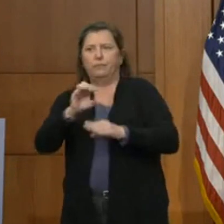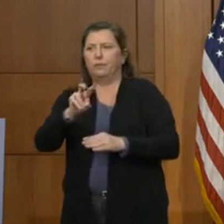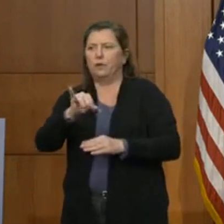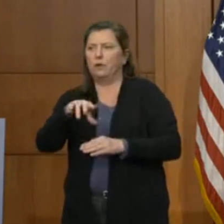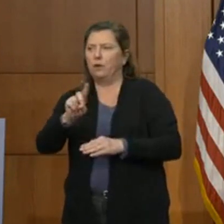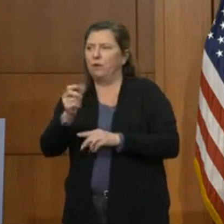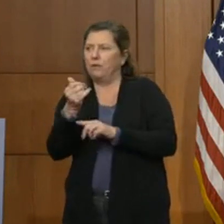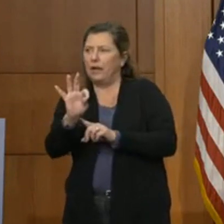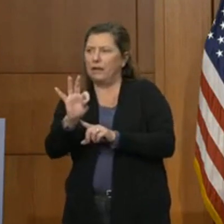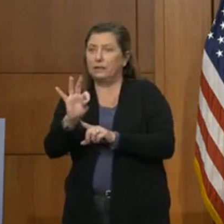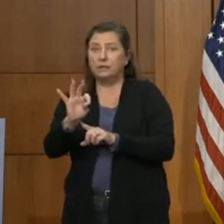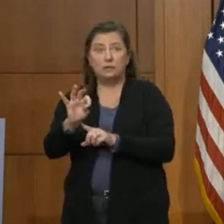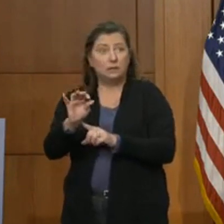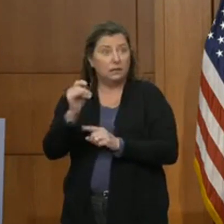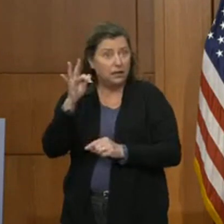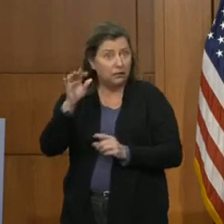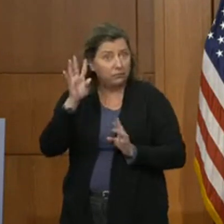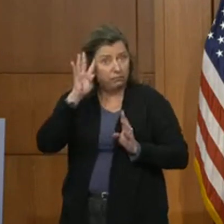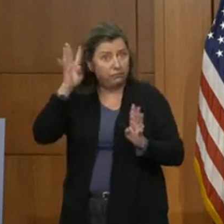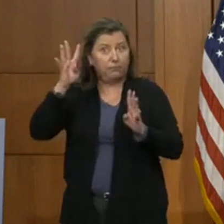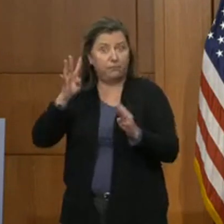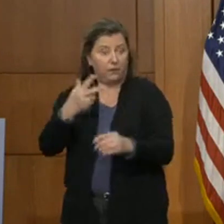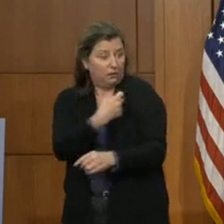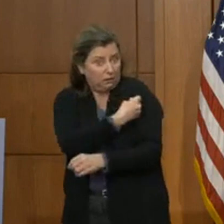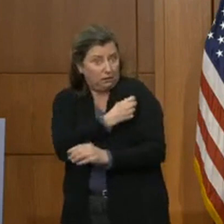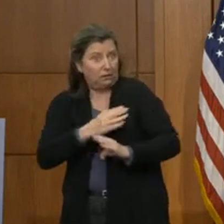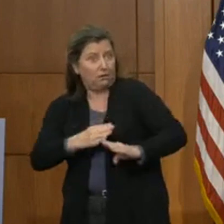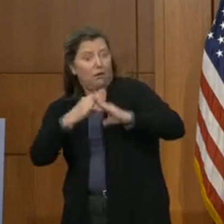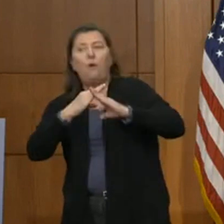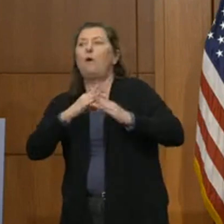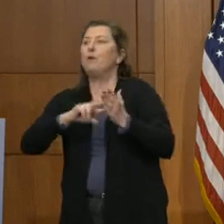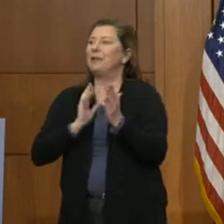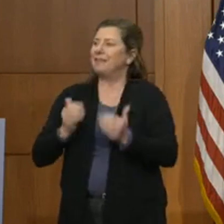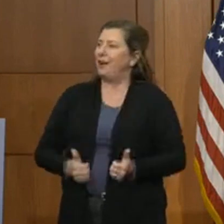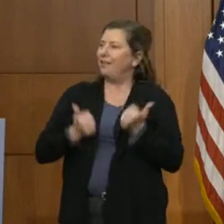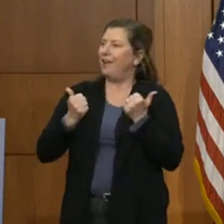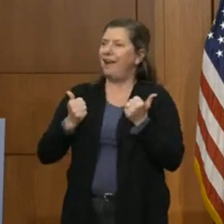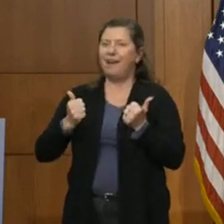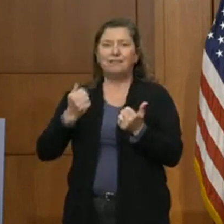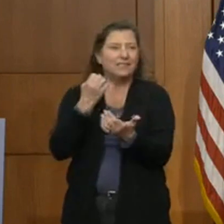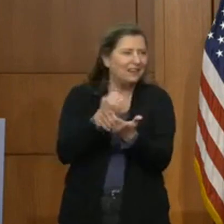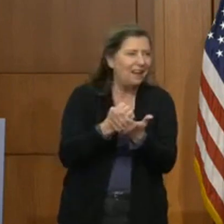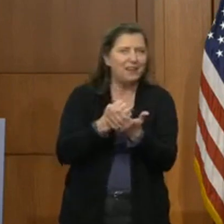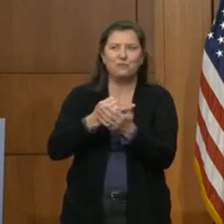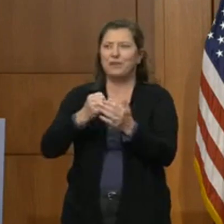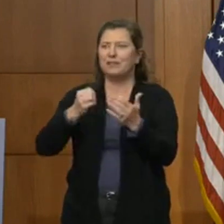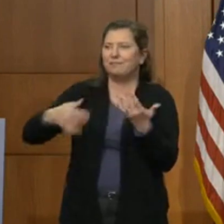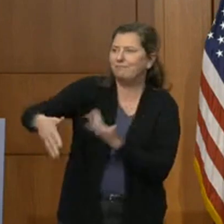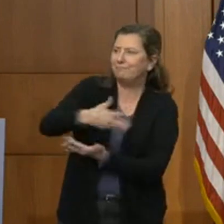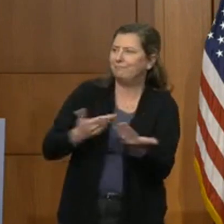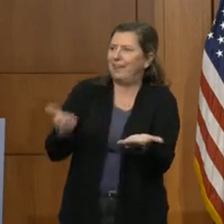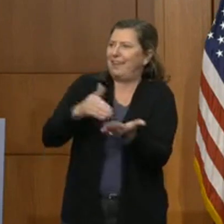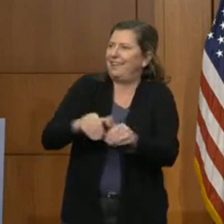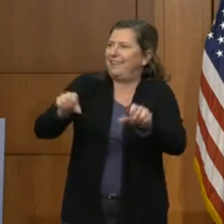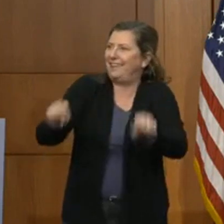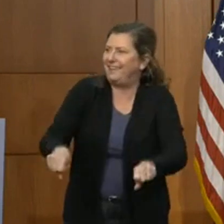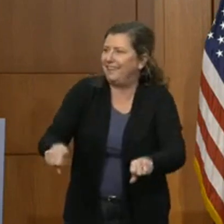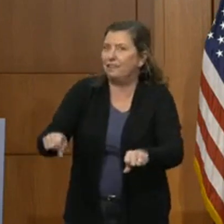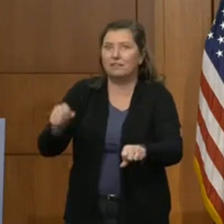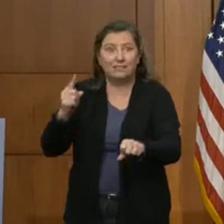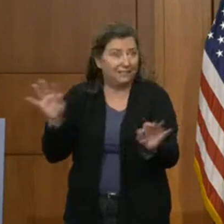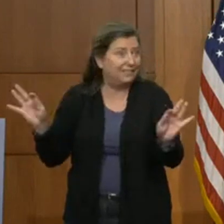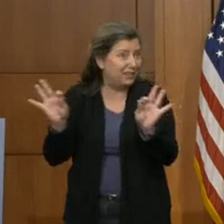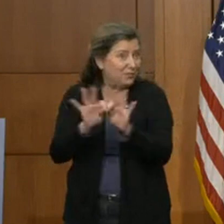vaccine would mean we could resume our lives, our economies, and our society. It's important to remember how